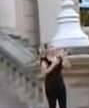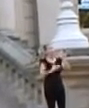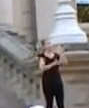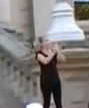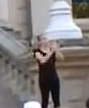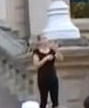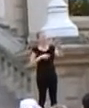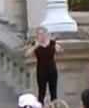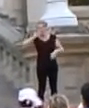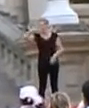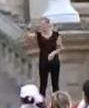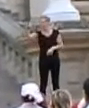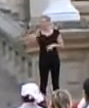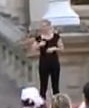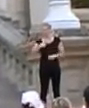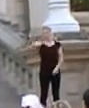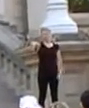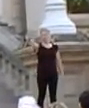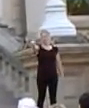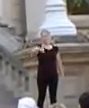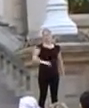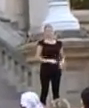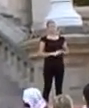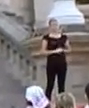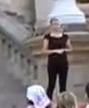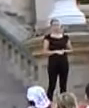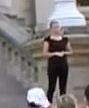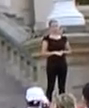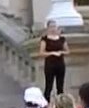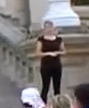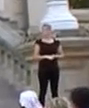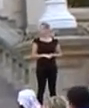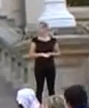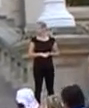amendment. And he gavelled my amendment down.